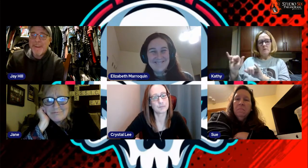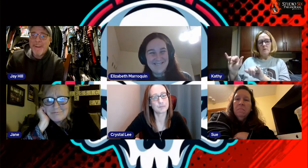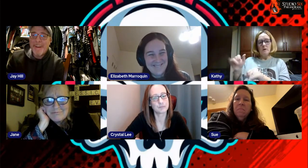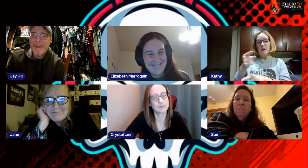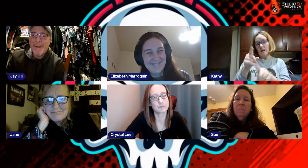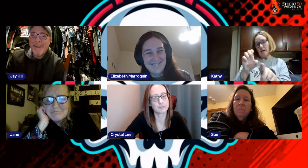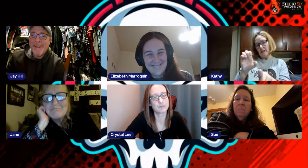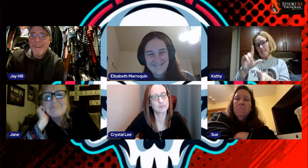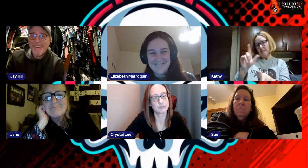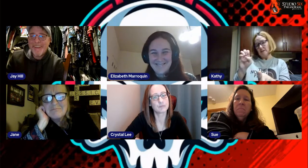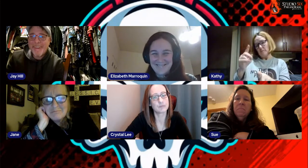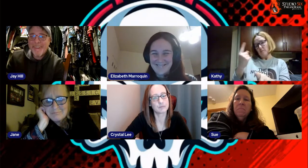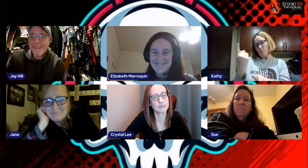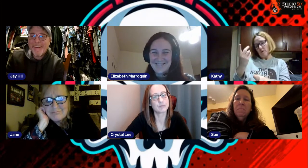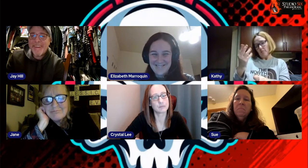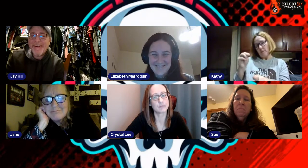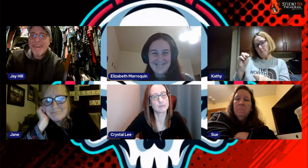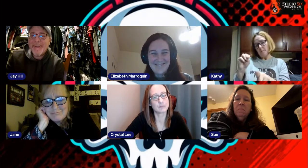them.